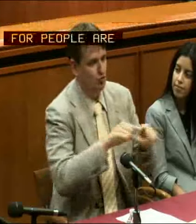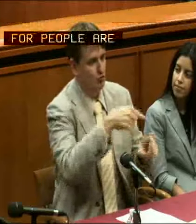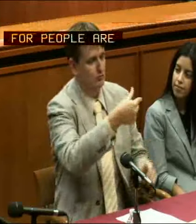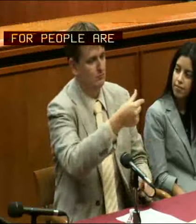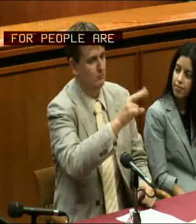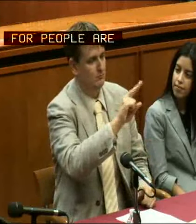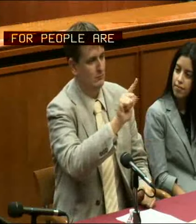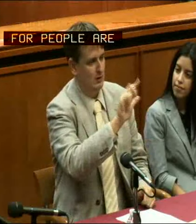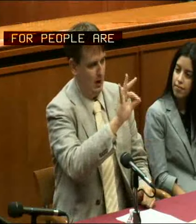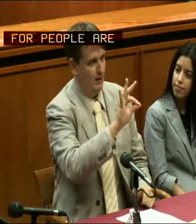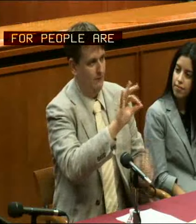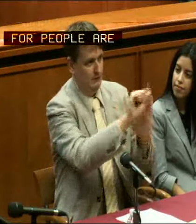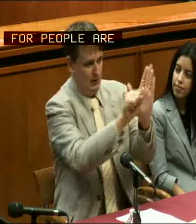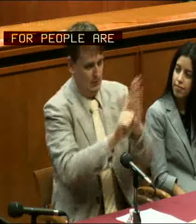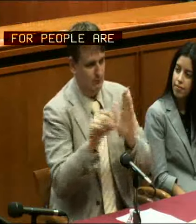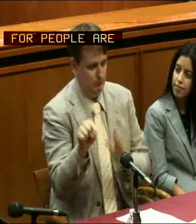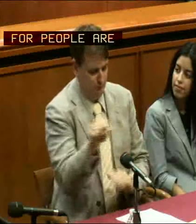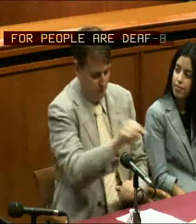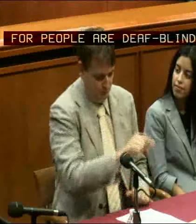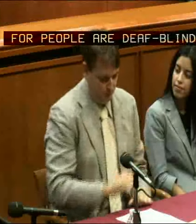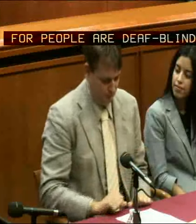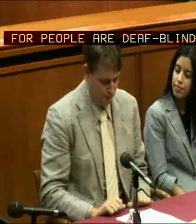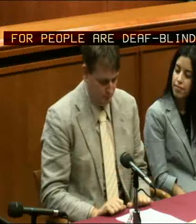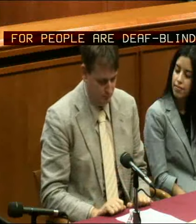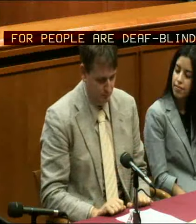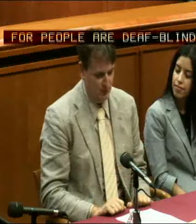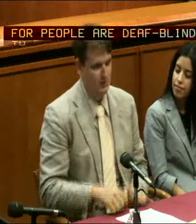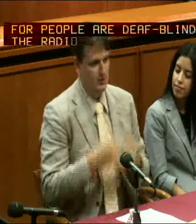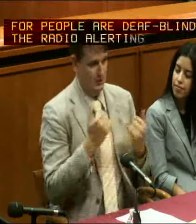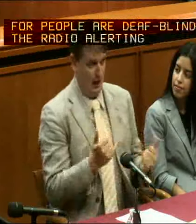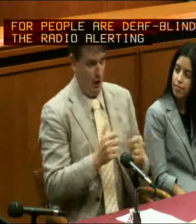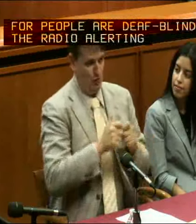trial in some of the Gulf states.